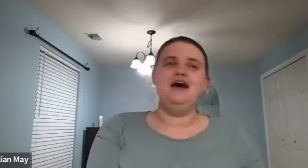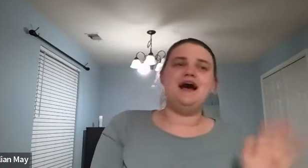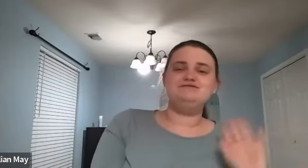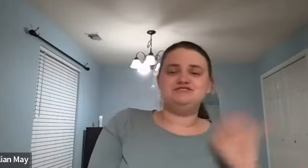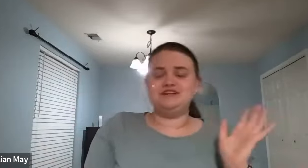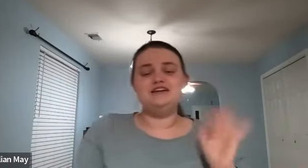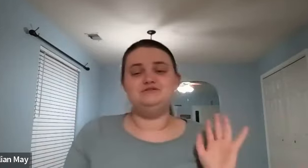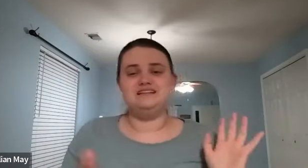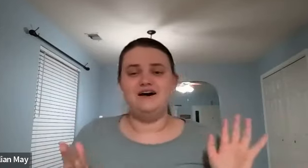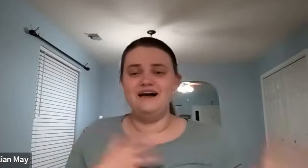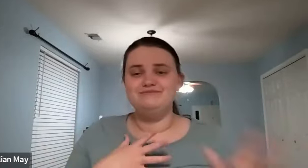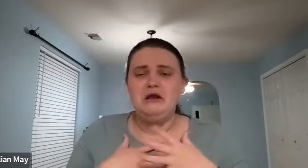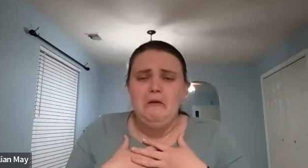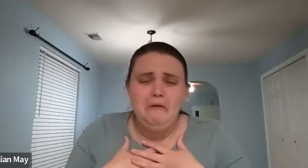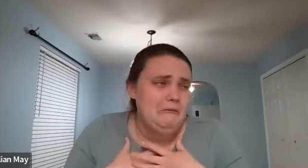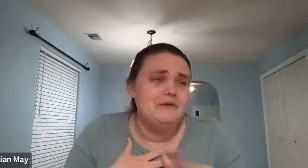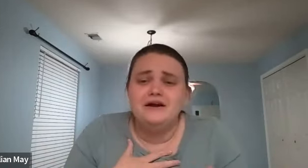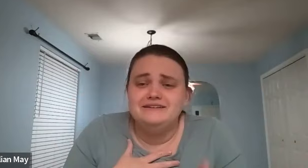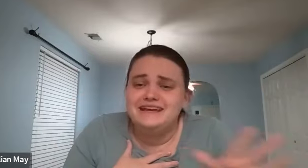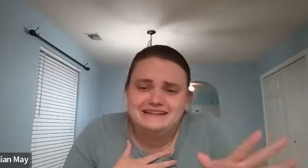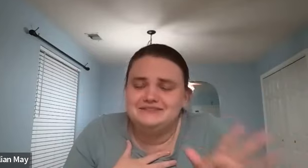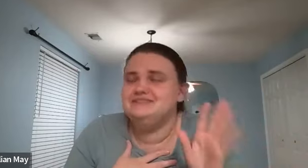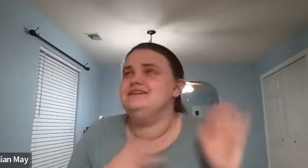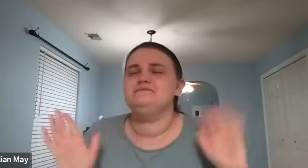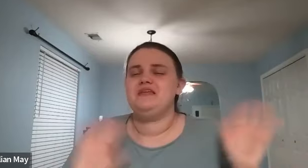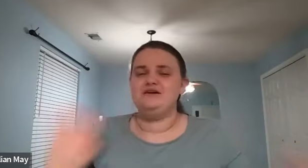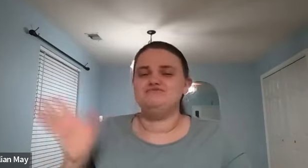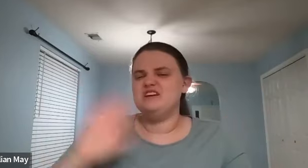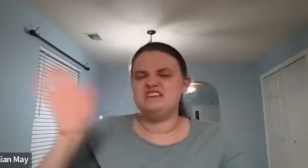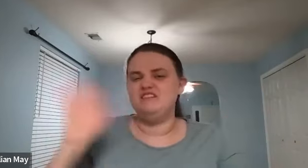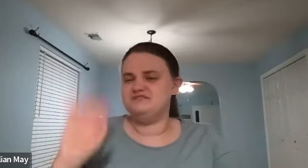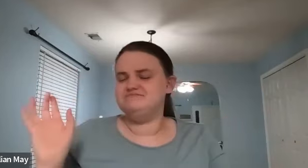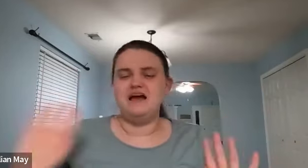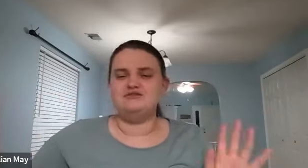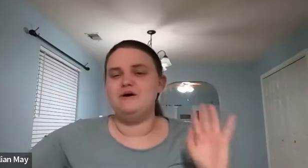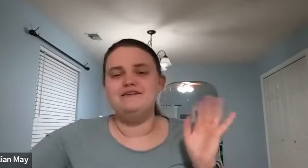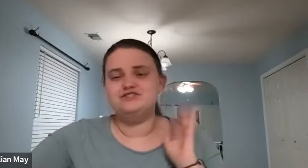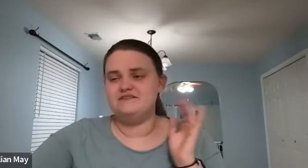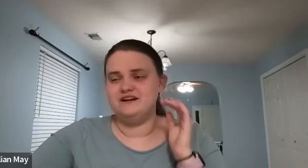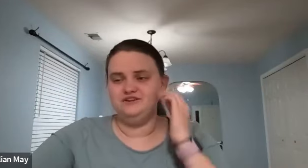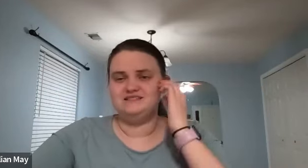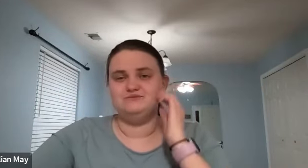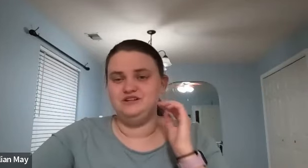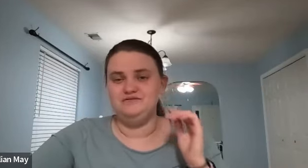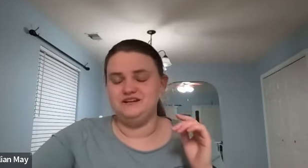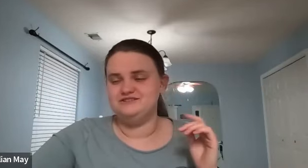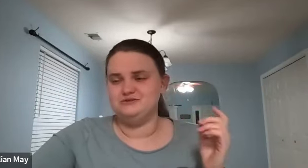I'm just, as you can tell, I'm like, oh, my heart can't even. I loved it. So I'll have to try to find you guys some really cute videos. You'll love